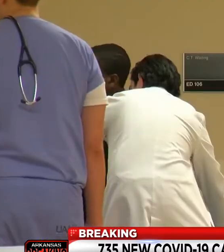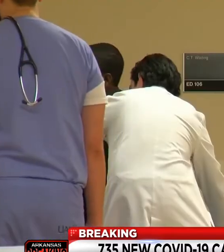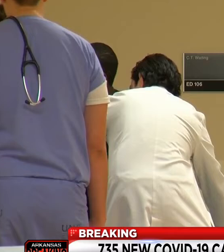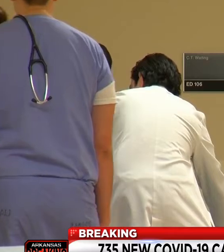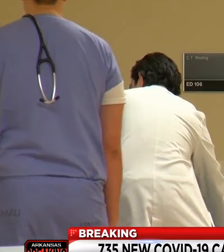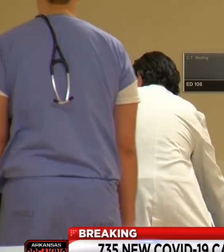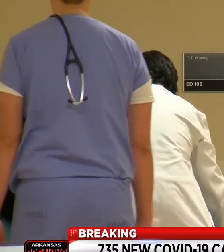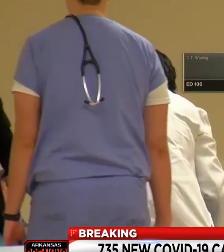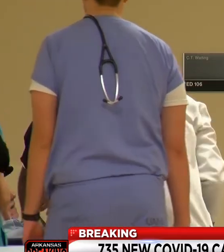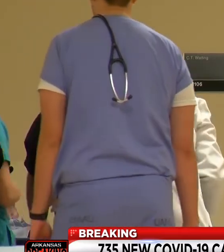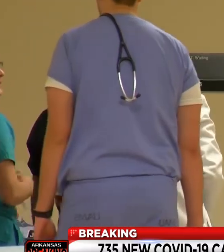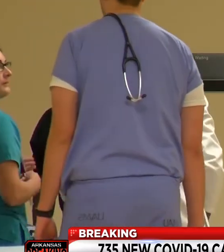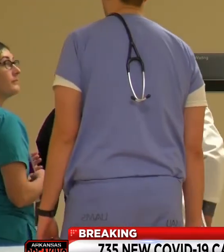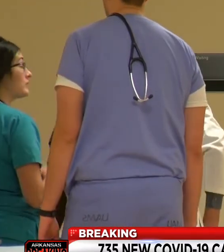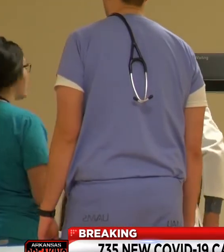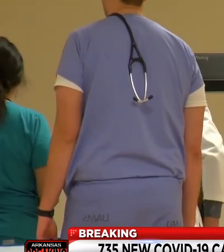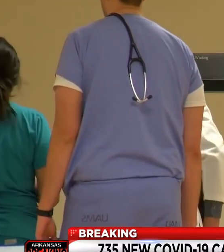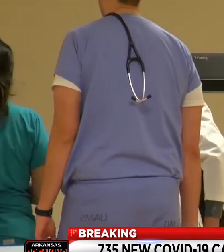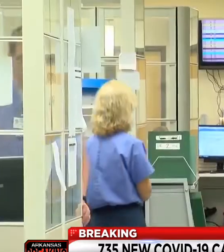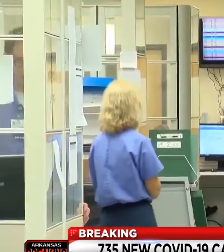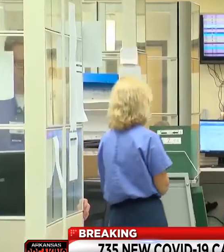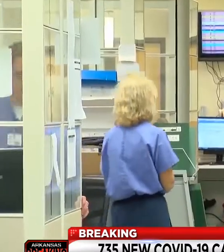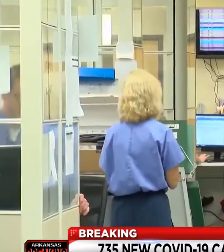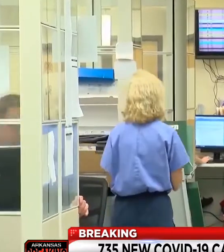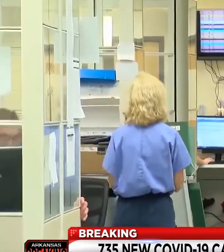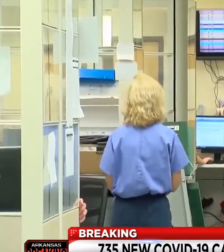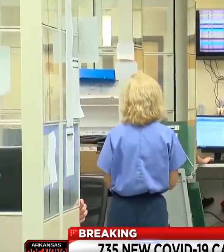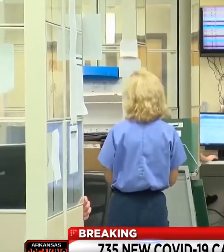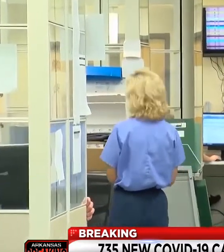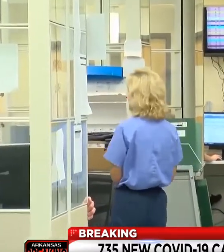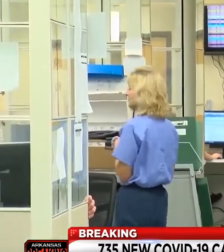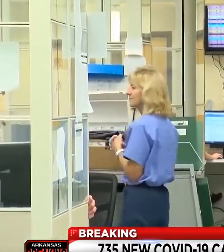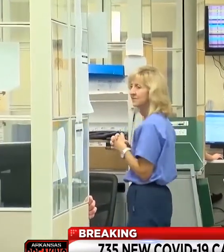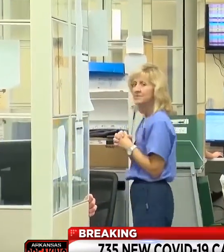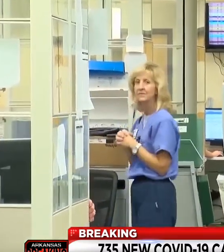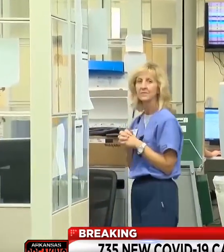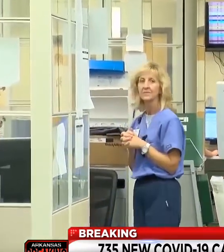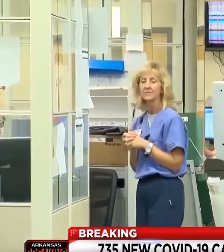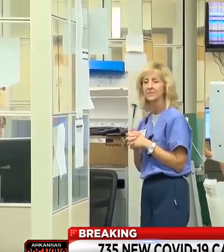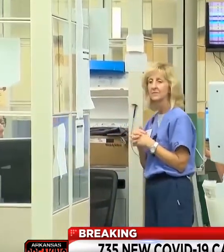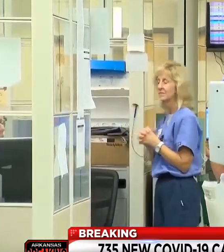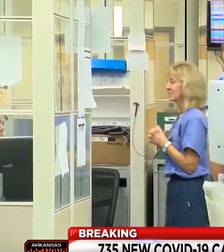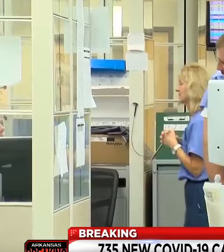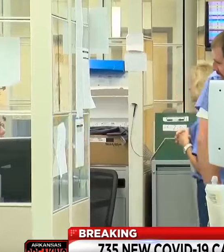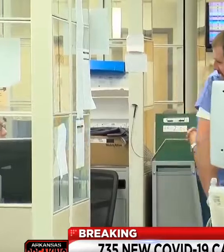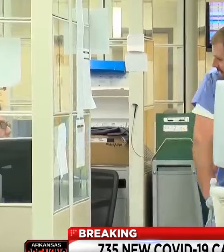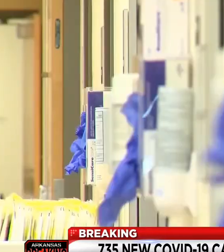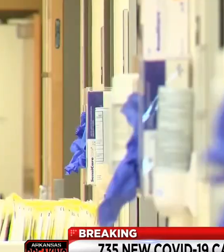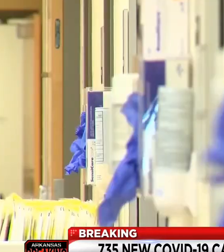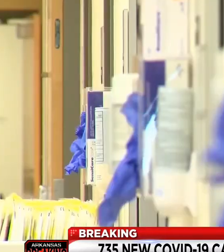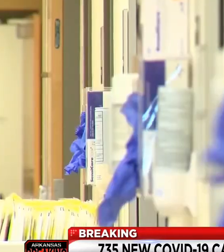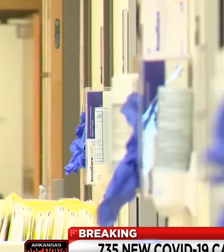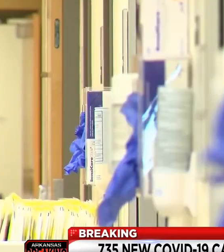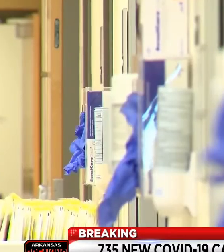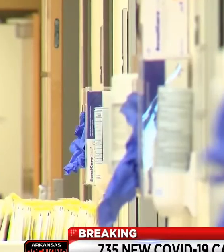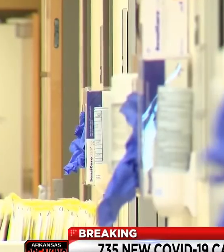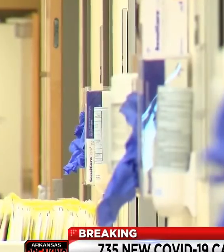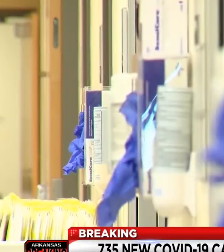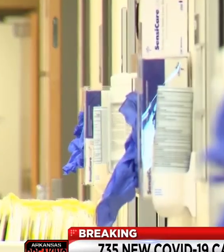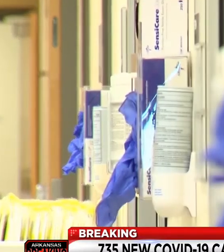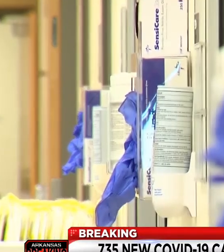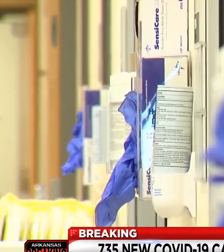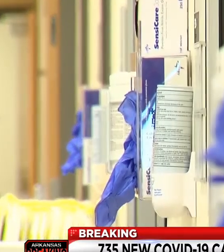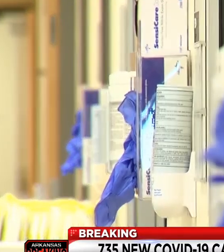with COVID-19 and the flu at the same time. They said that prevent the flu, get the shot,